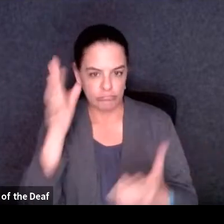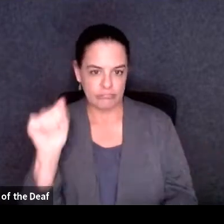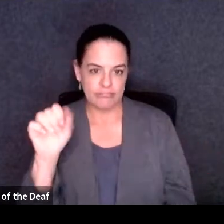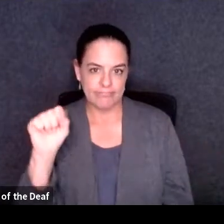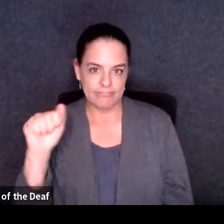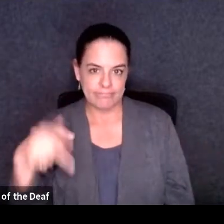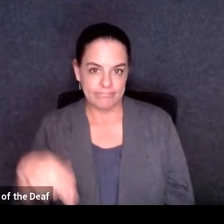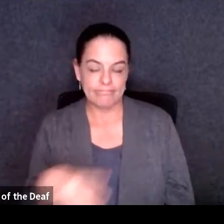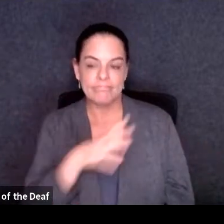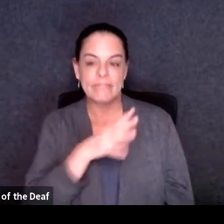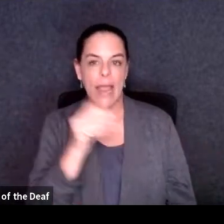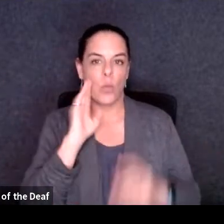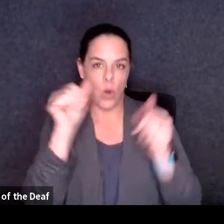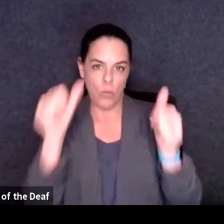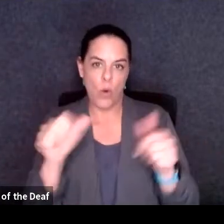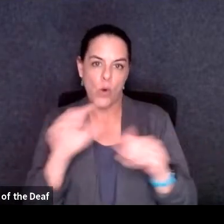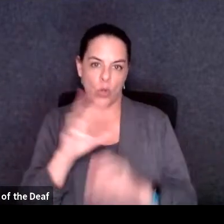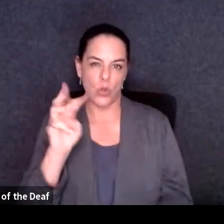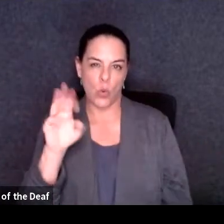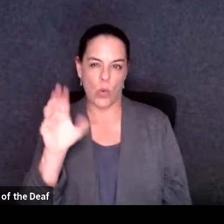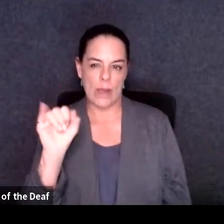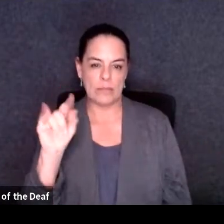make that available on our website as well.